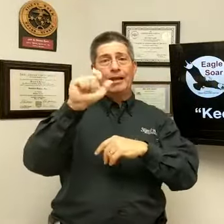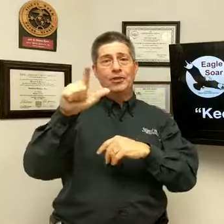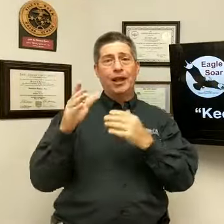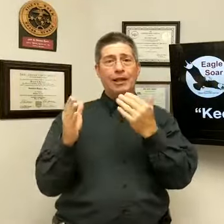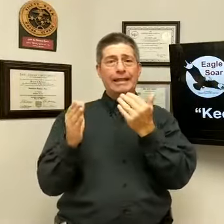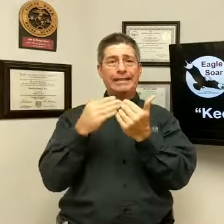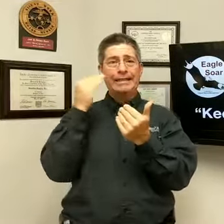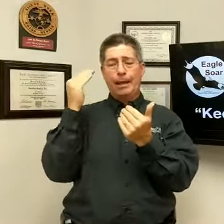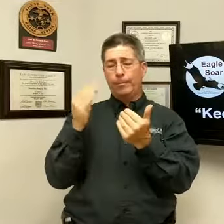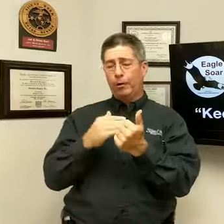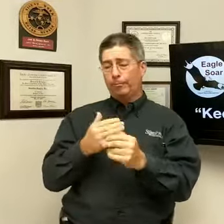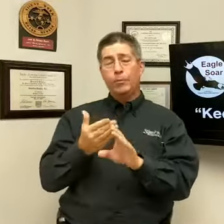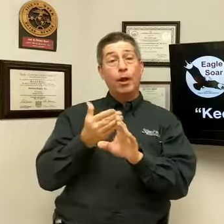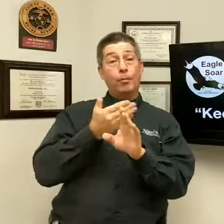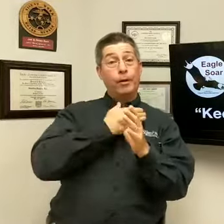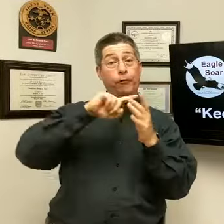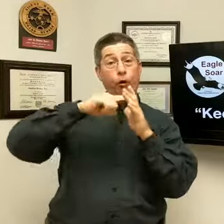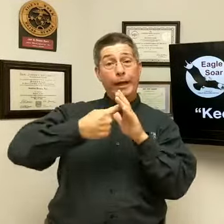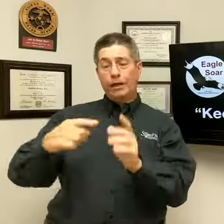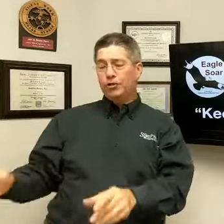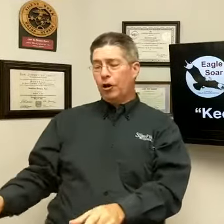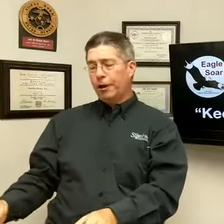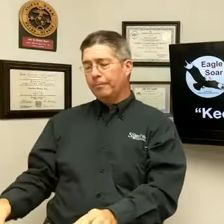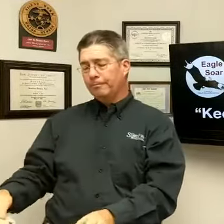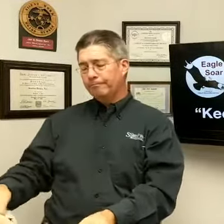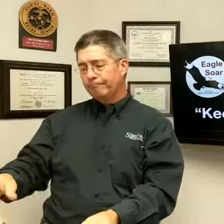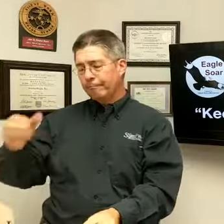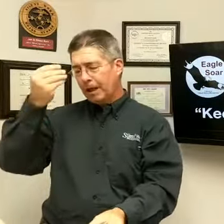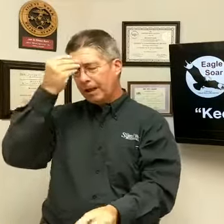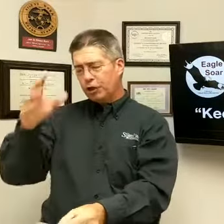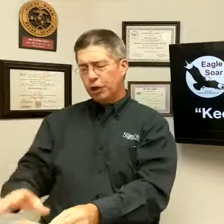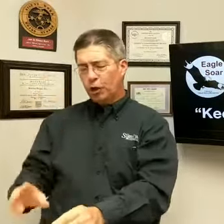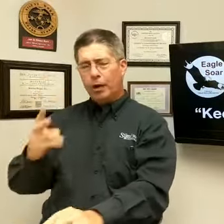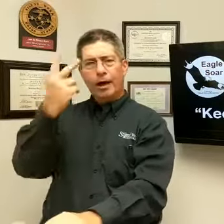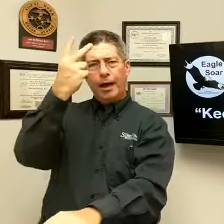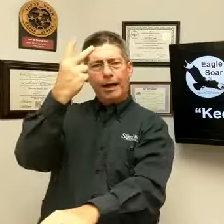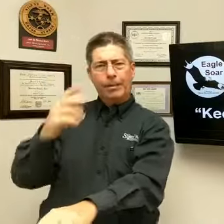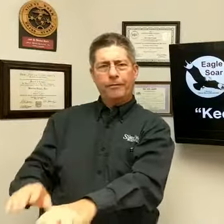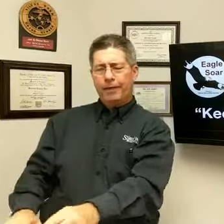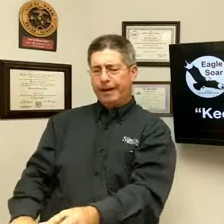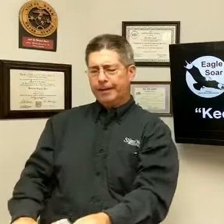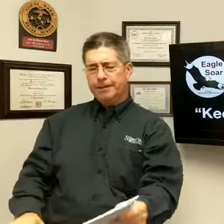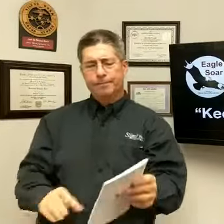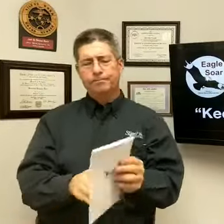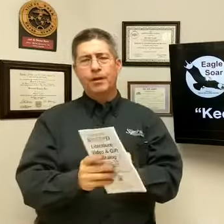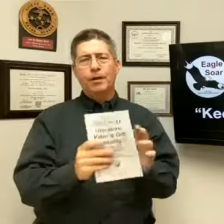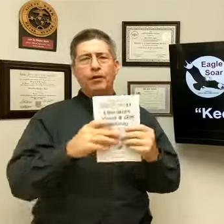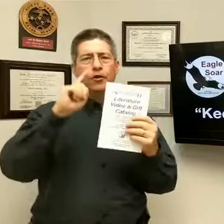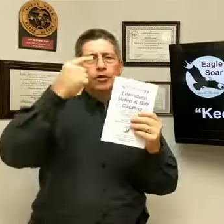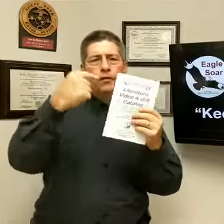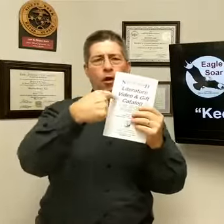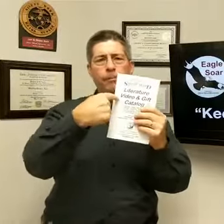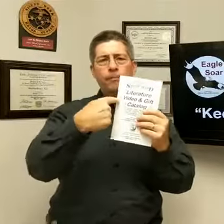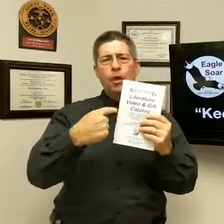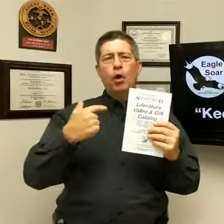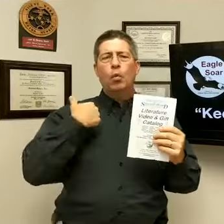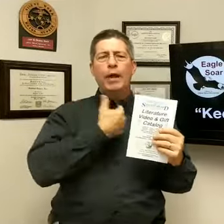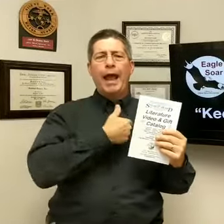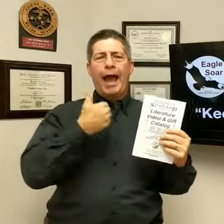ASL simple. Before we get started, let you know a couple of things. First of all, we